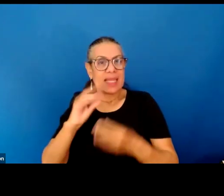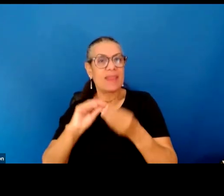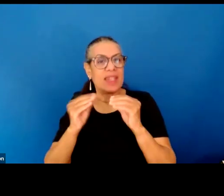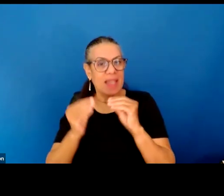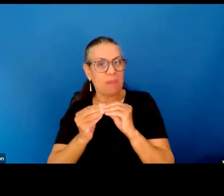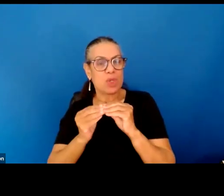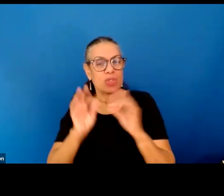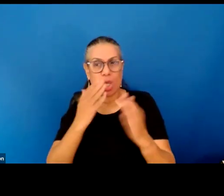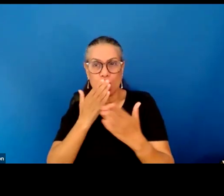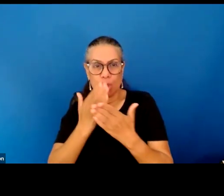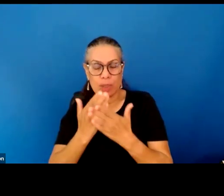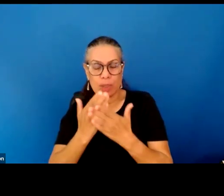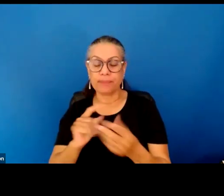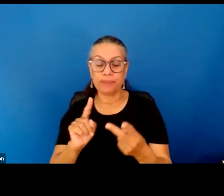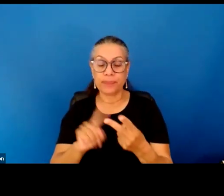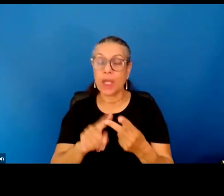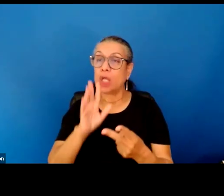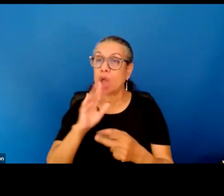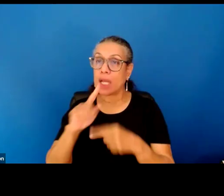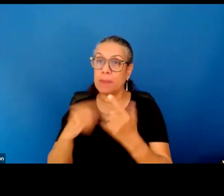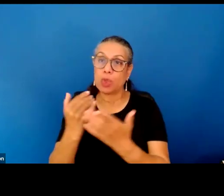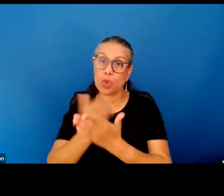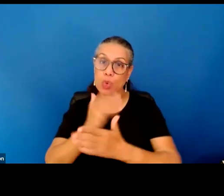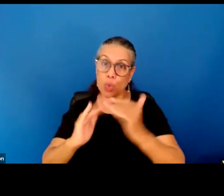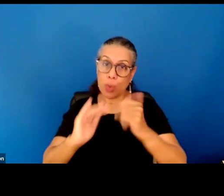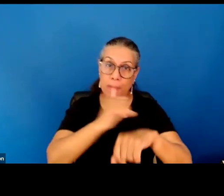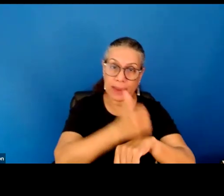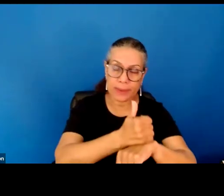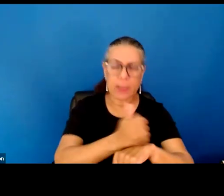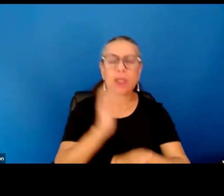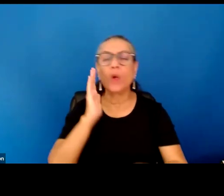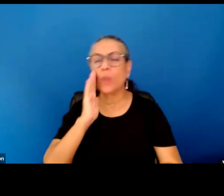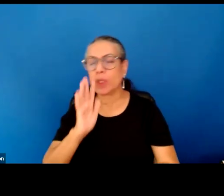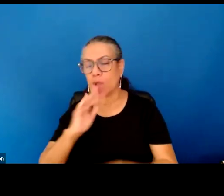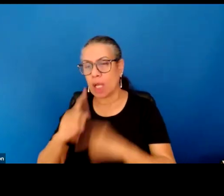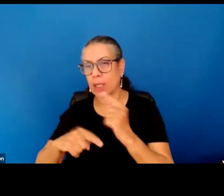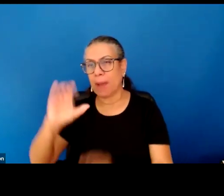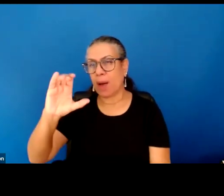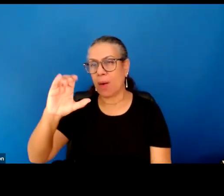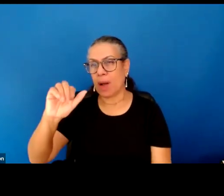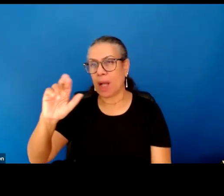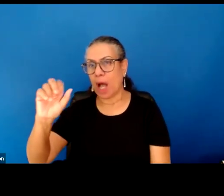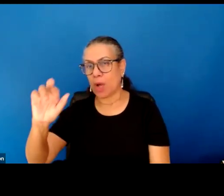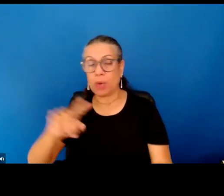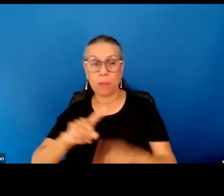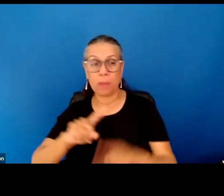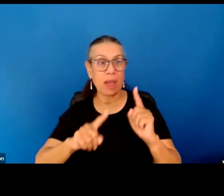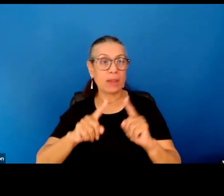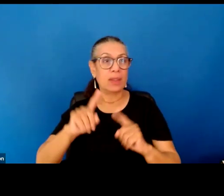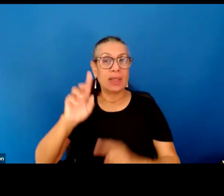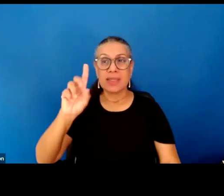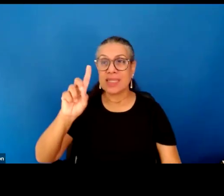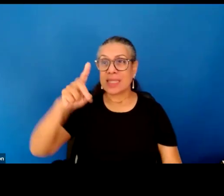And you talked about the new buildings, and I know we'll be talking about the Carter and a few of the others, but the work that was done by public facilities of the